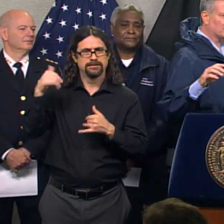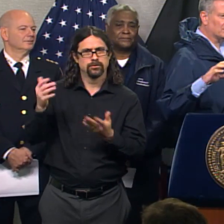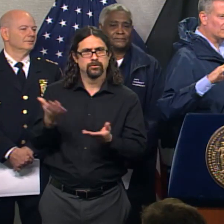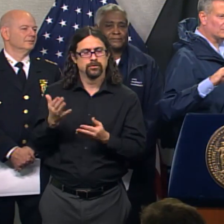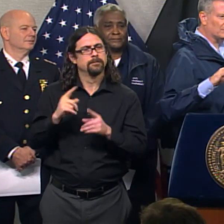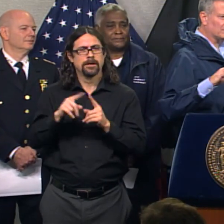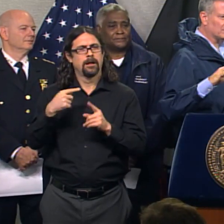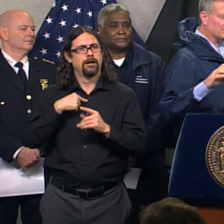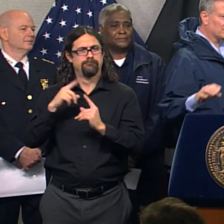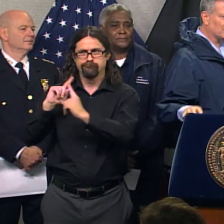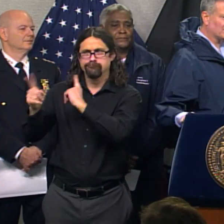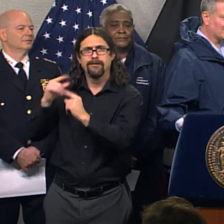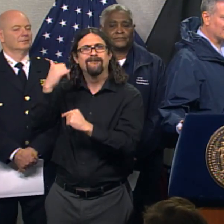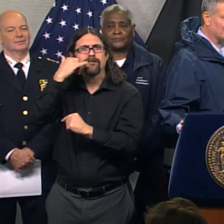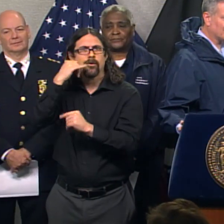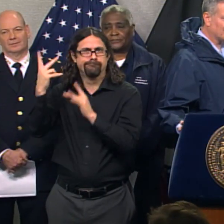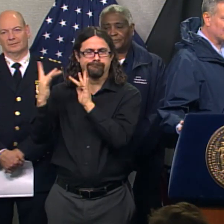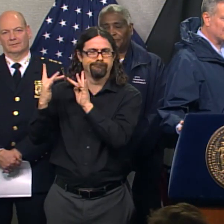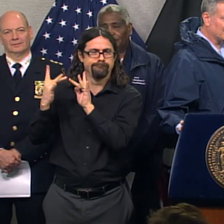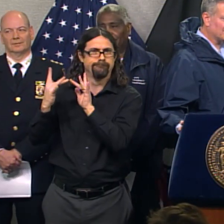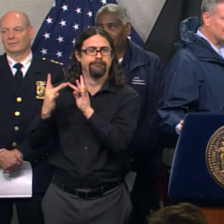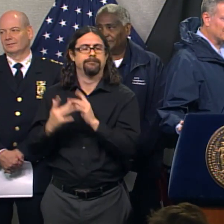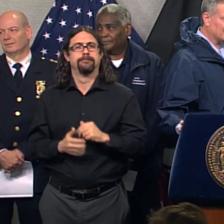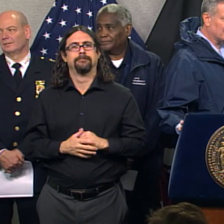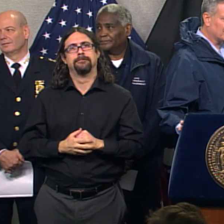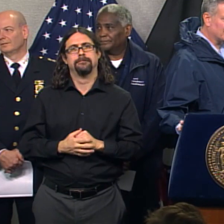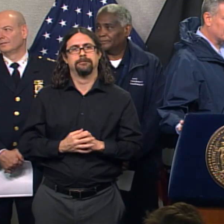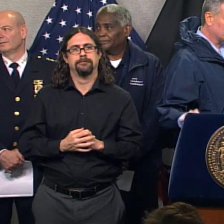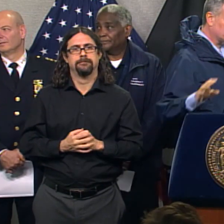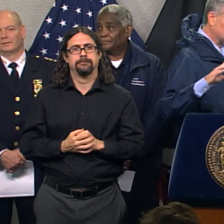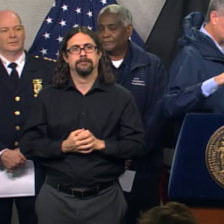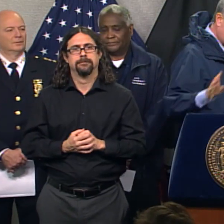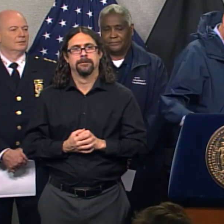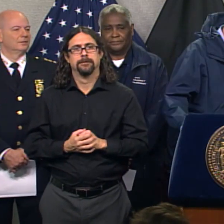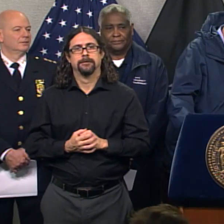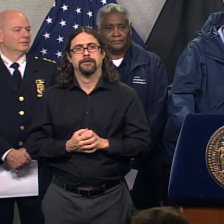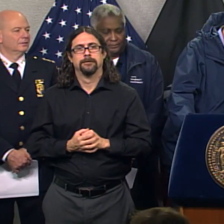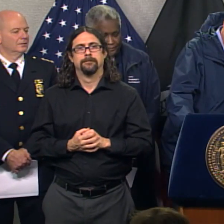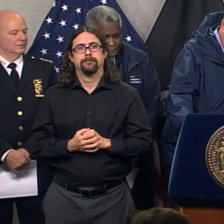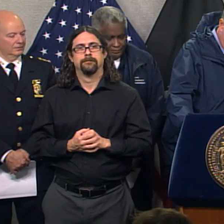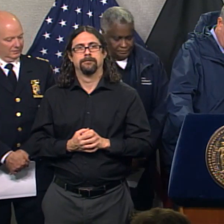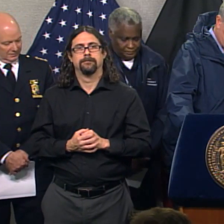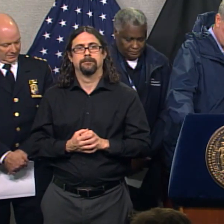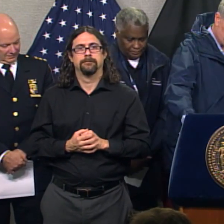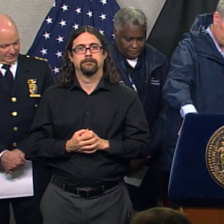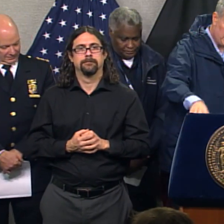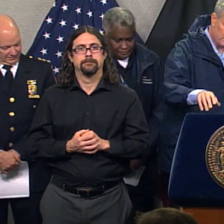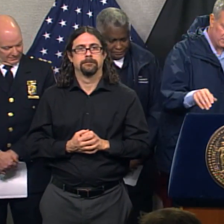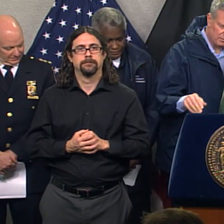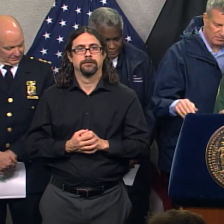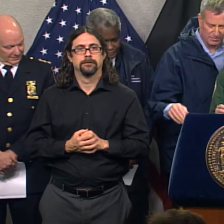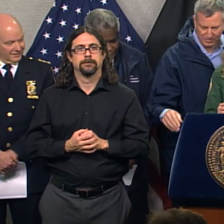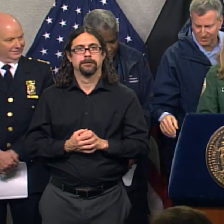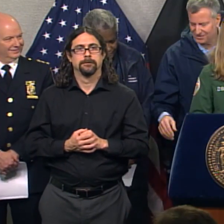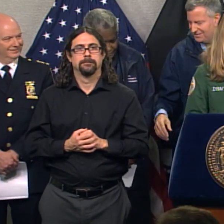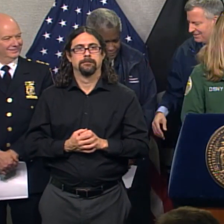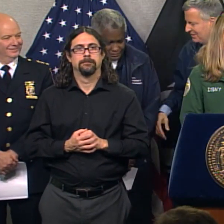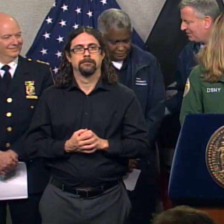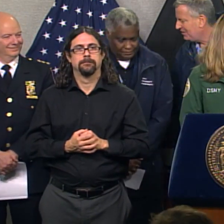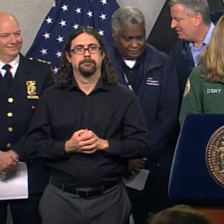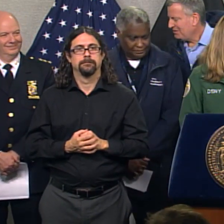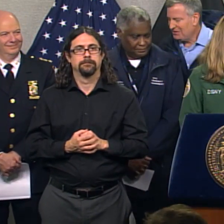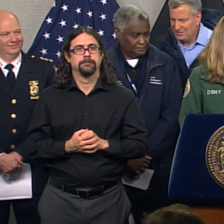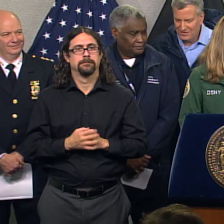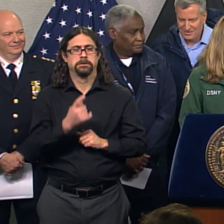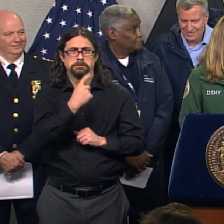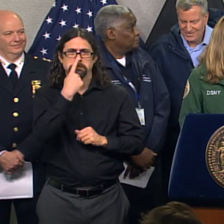of the front-end loaders were already on Staten Island. Where were they deployed? I'm sorry, I didn't catch that. You're right. On the